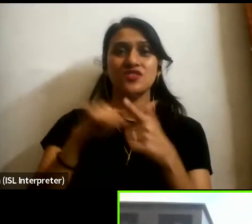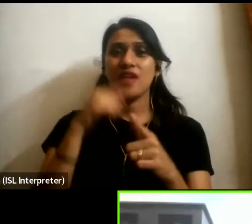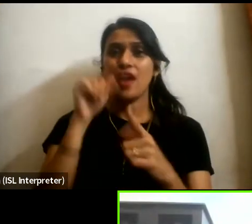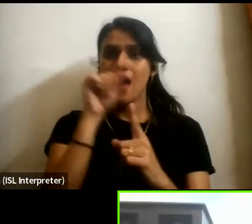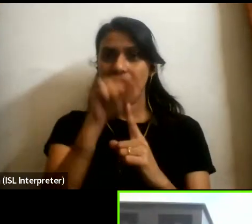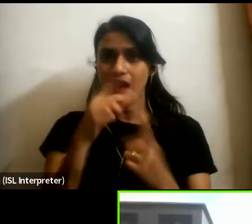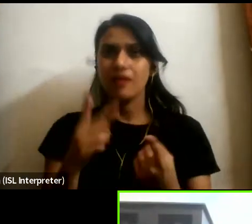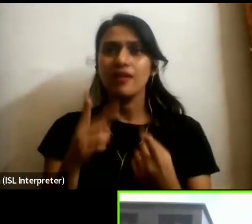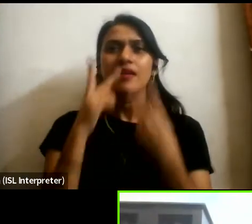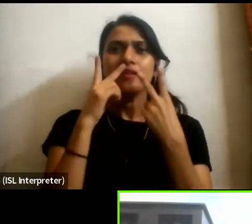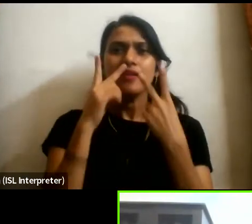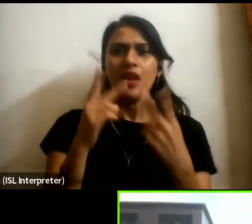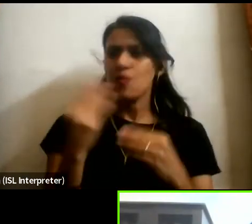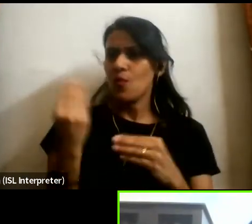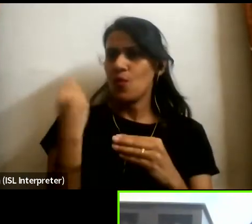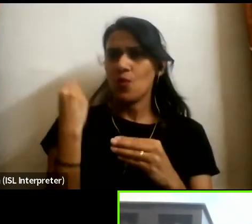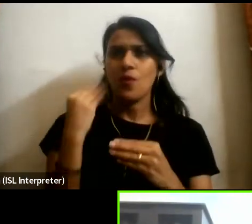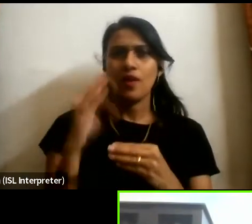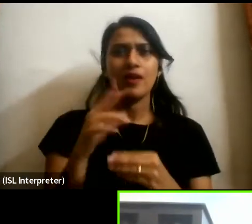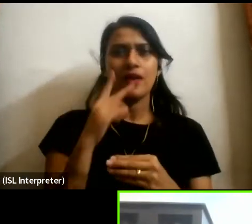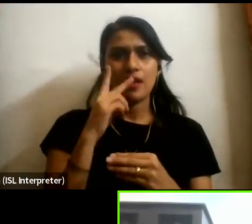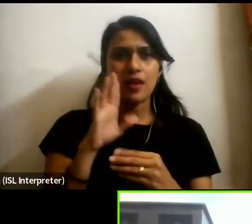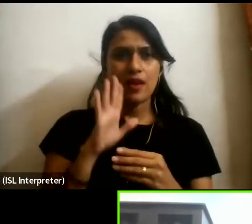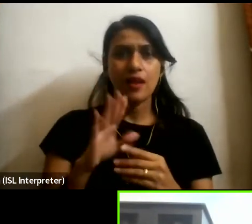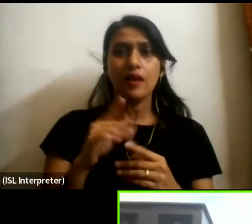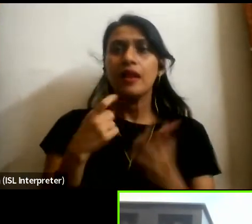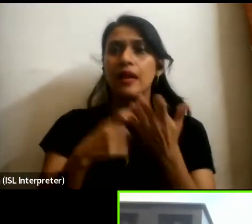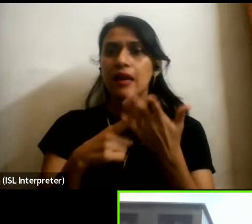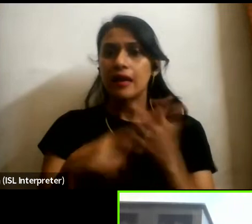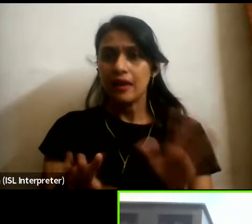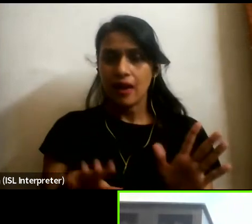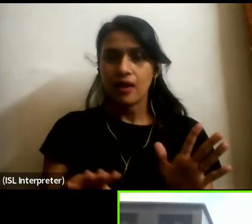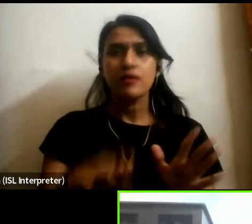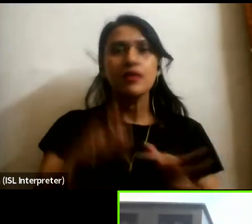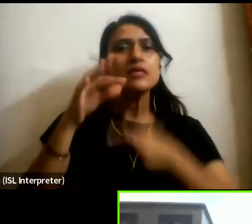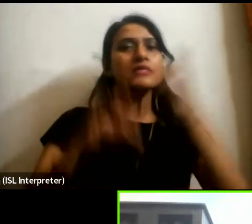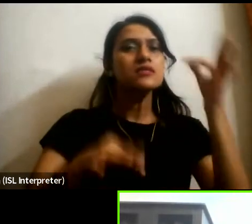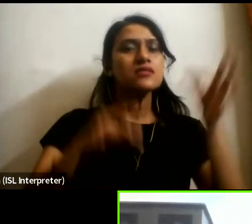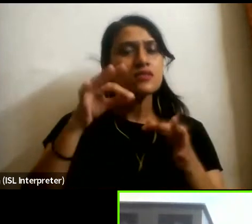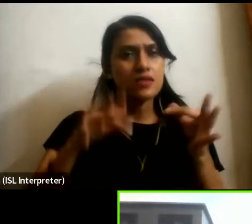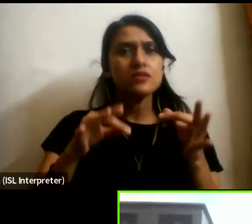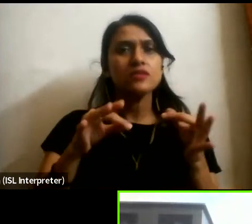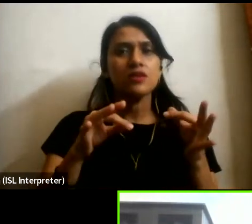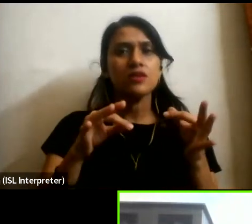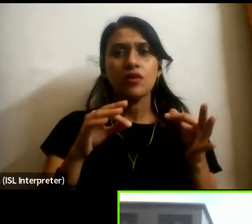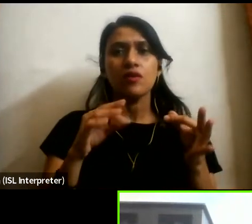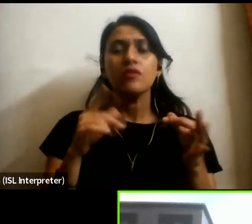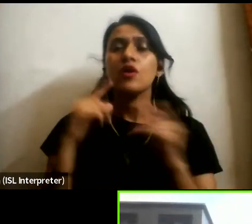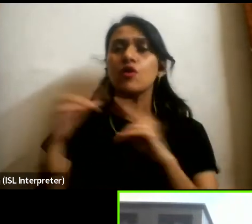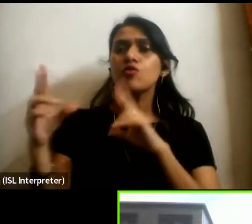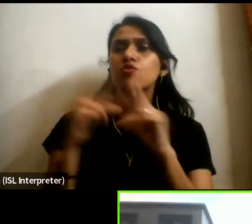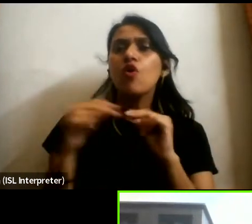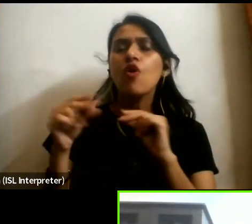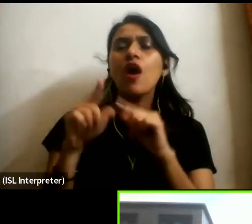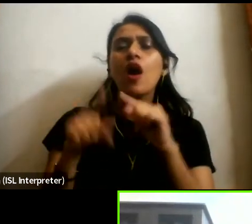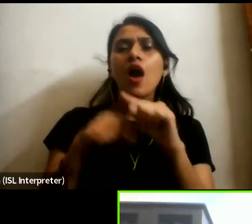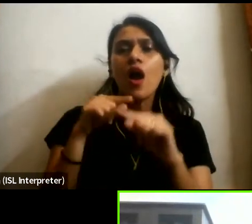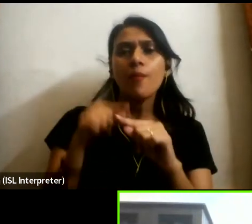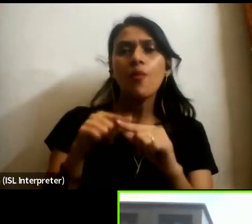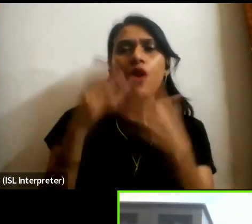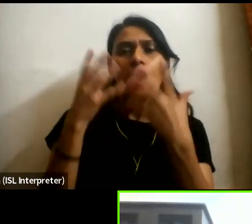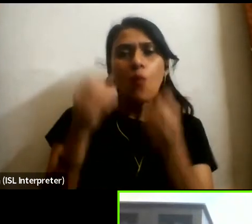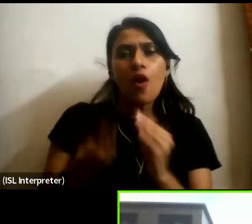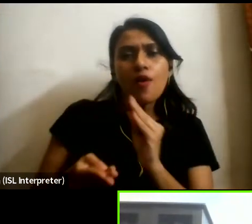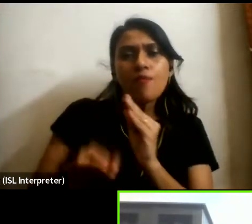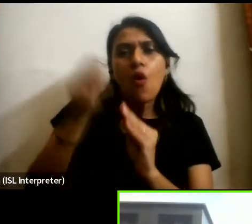CJI who has recently taken office or retired judges, they keep talking about wanting to increase